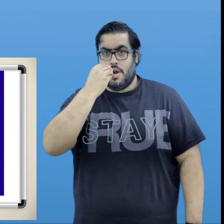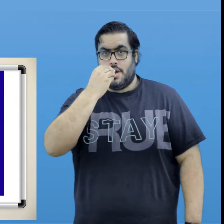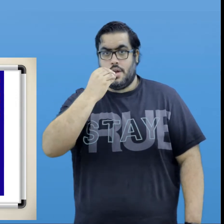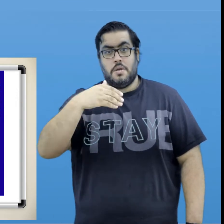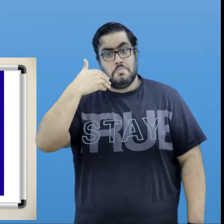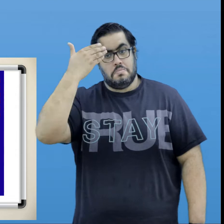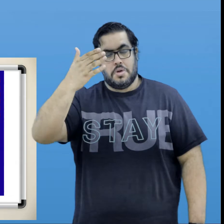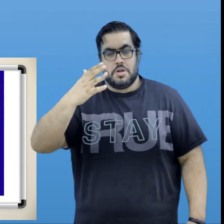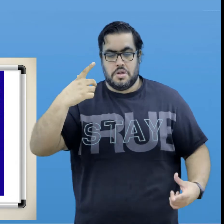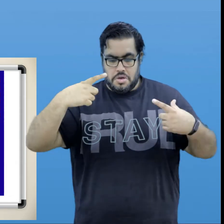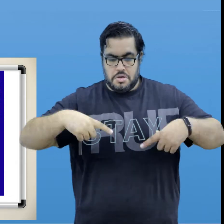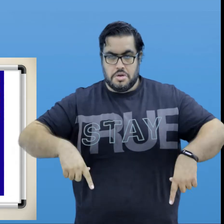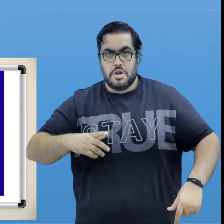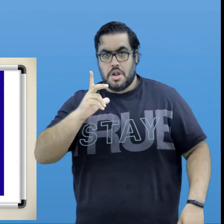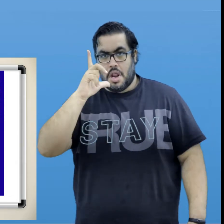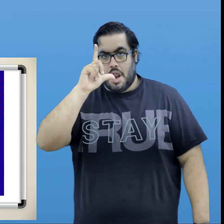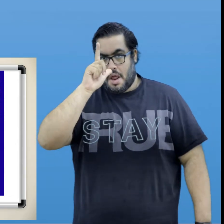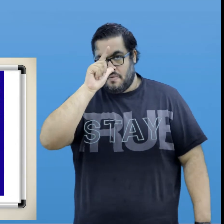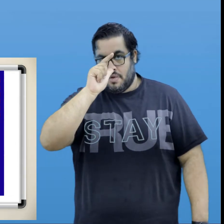shape.